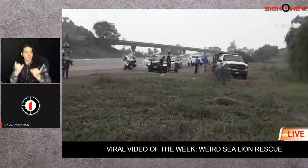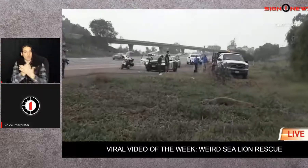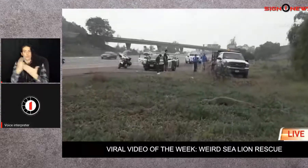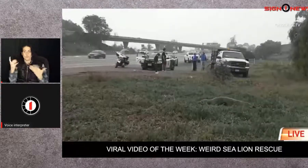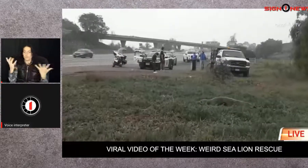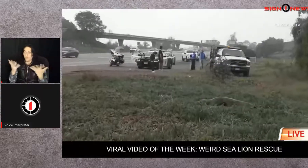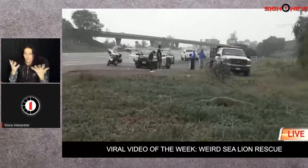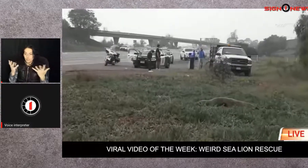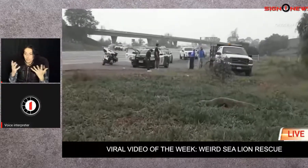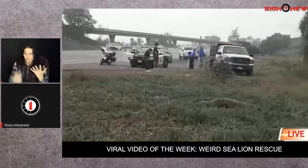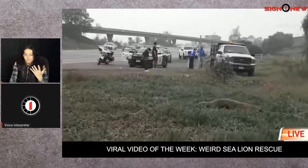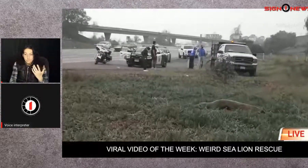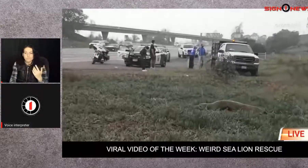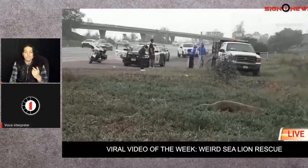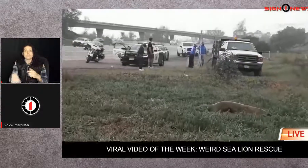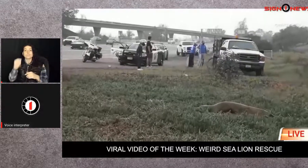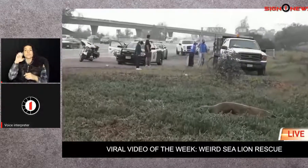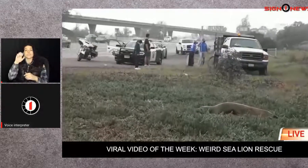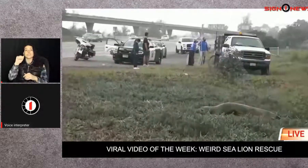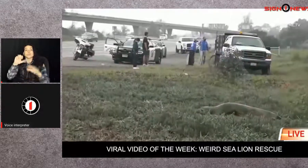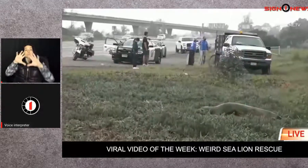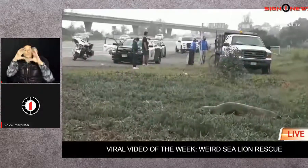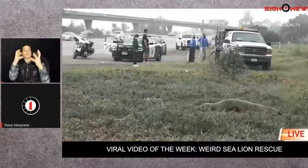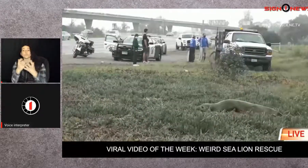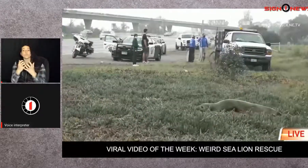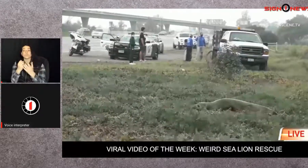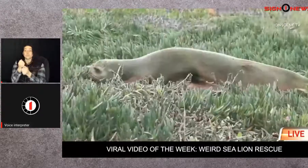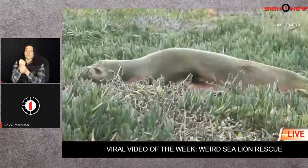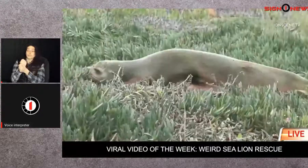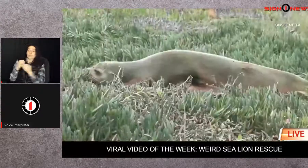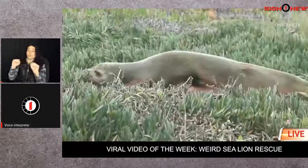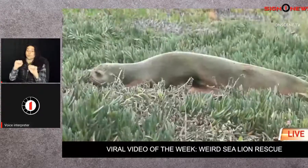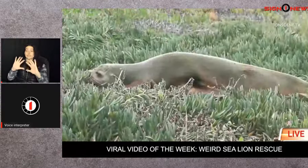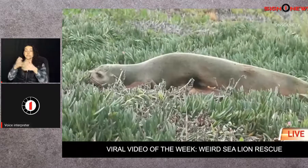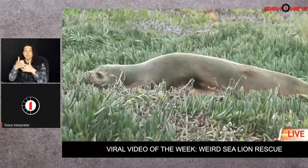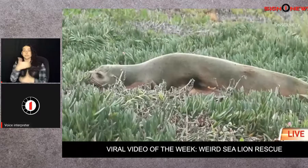And check out this viral video of the week.